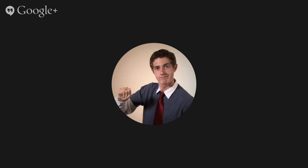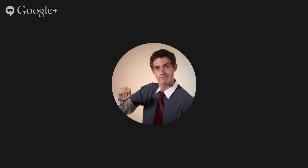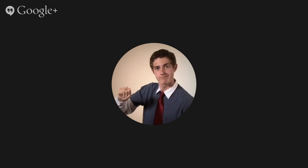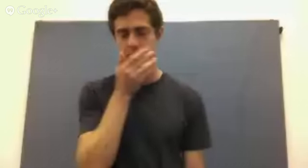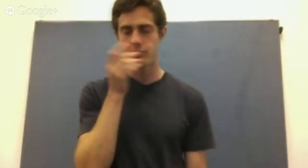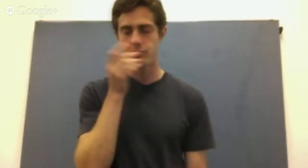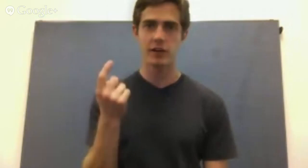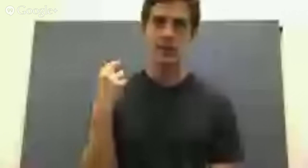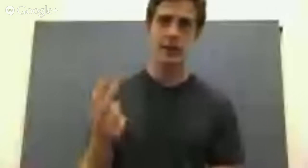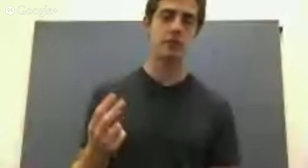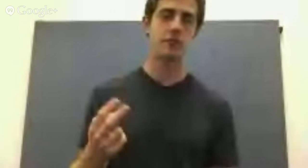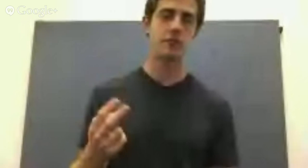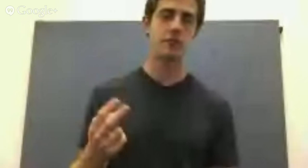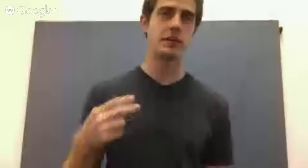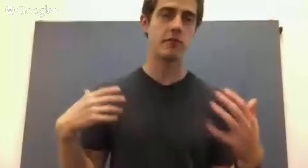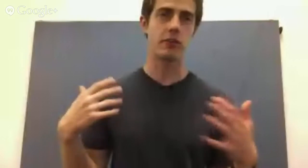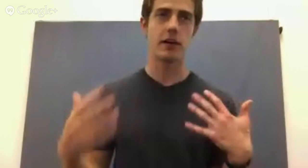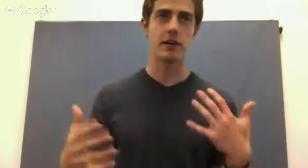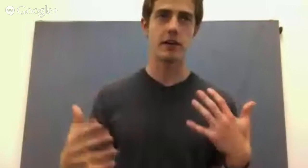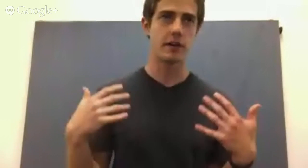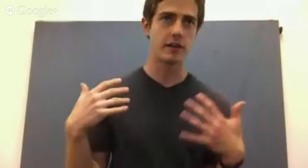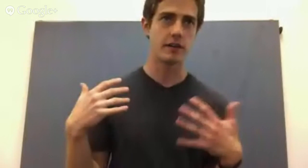Blue Sunny Day. I feel fantastic. Have a lot of